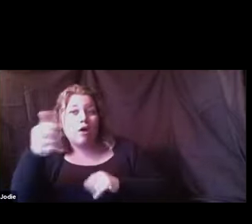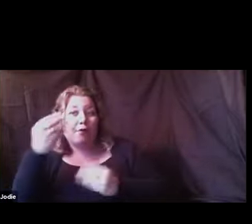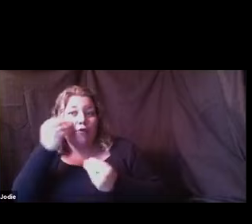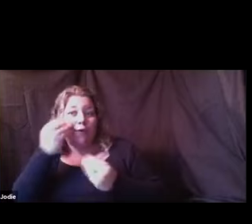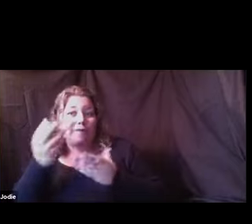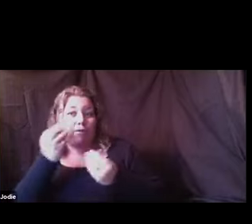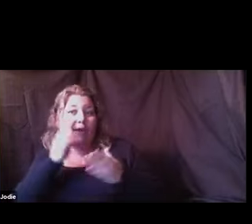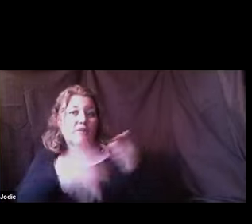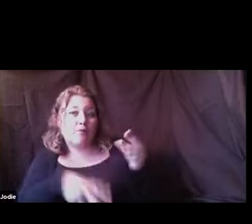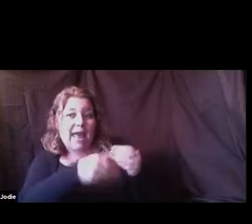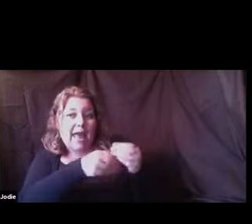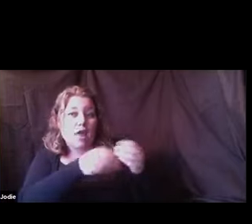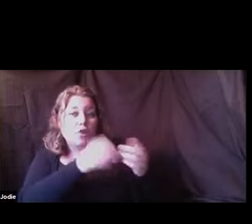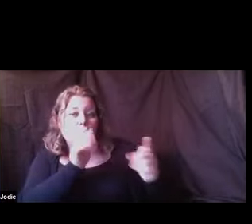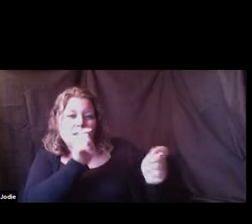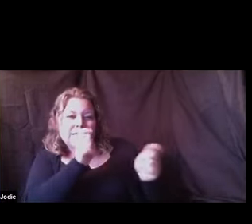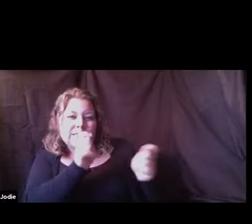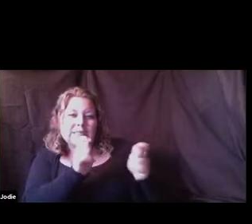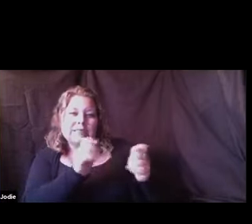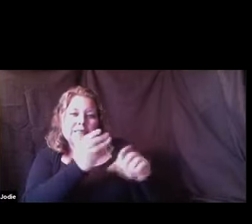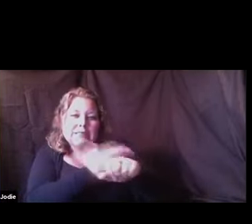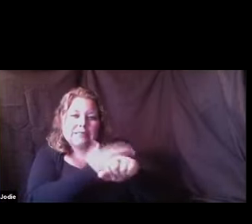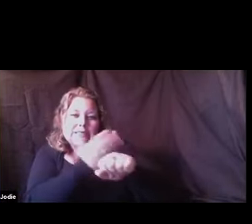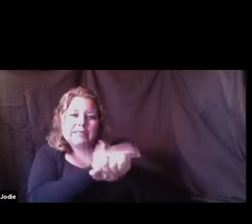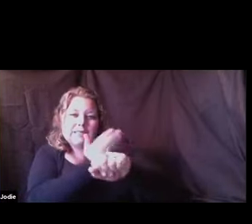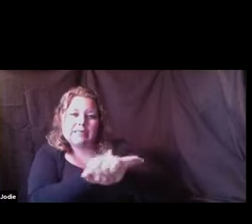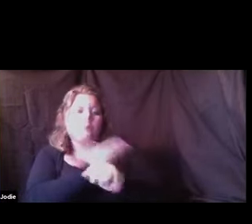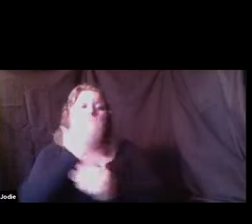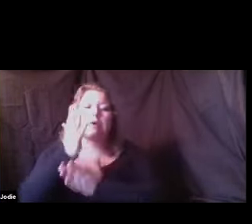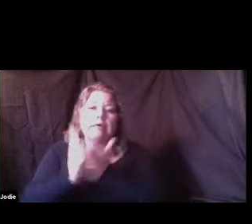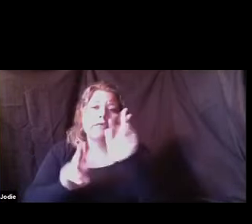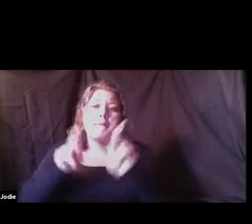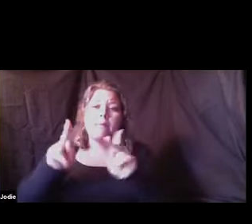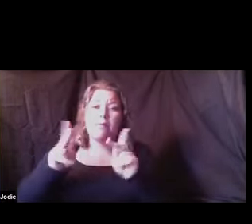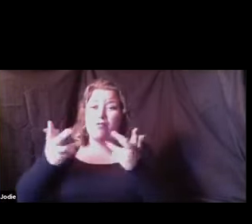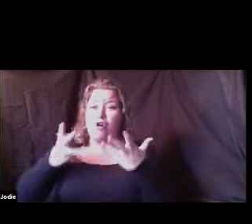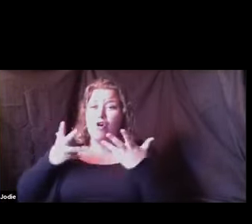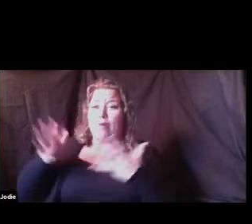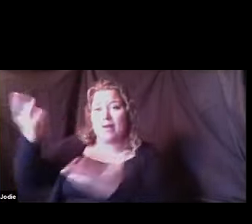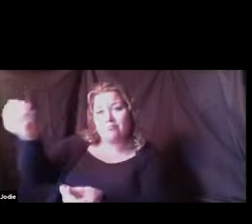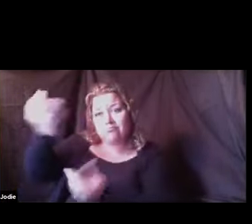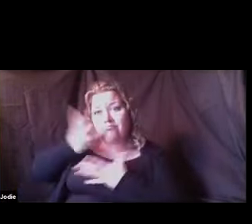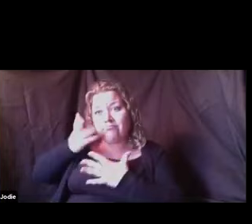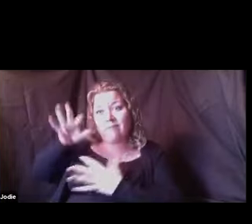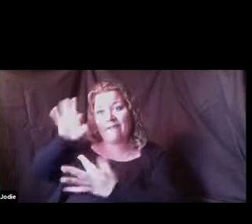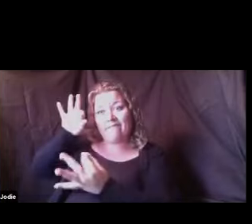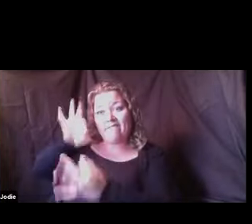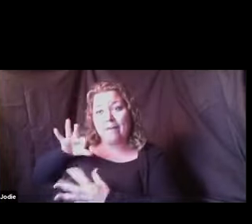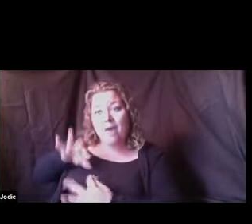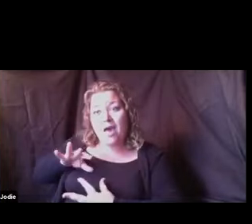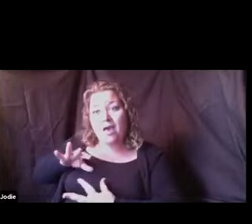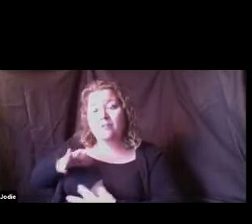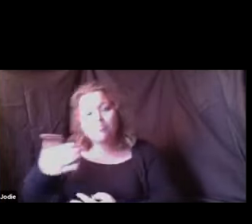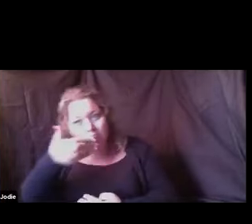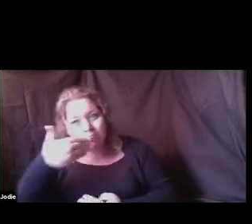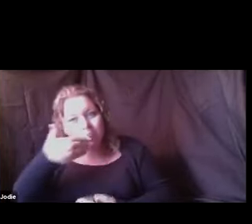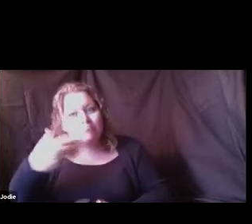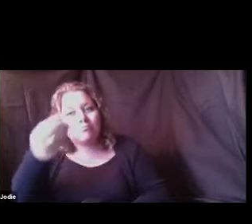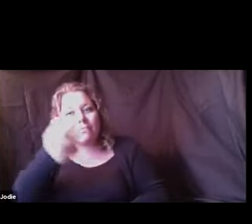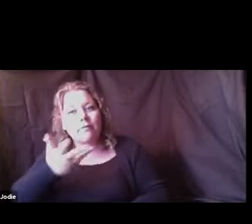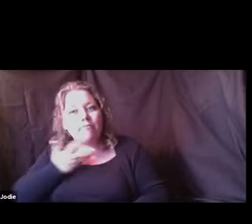make easier. We've already got feedback and we encourage your feedback. I think we're working on a tool